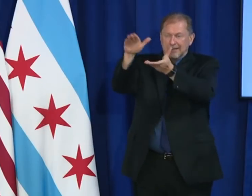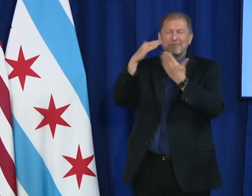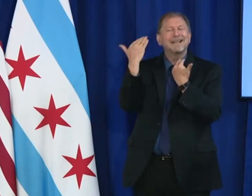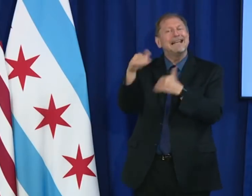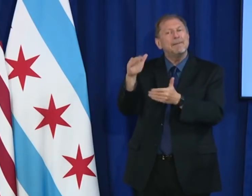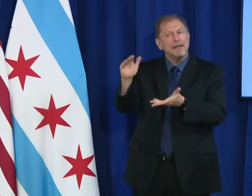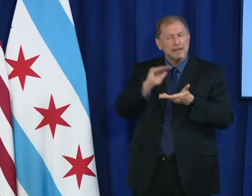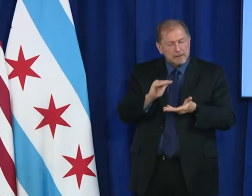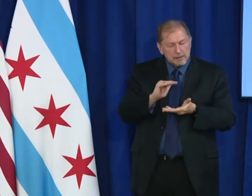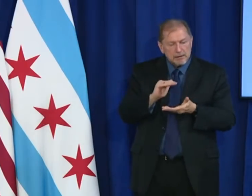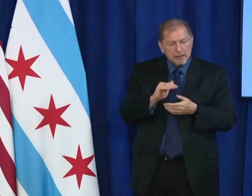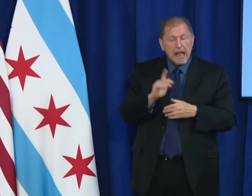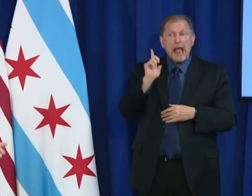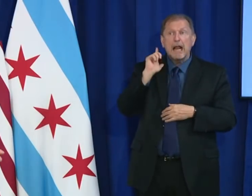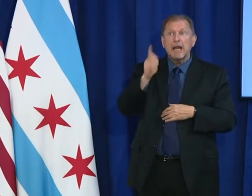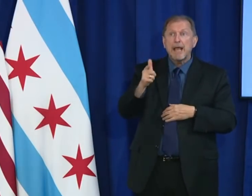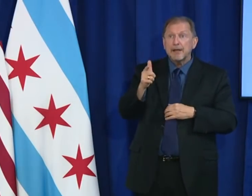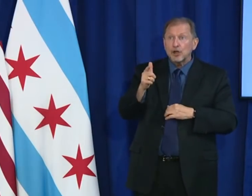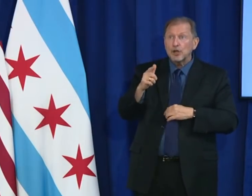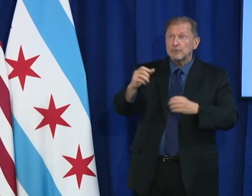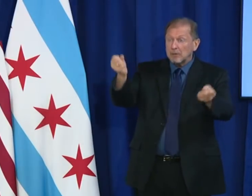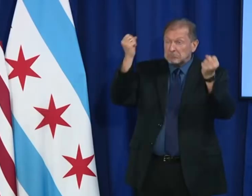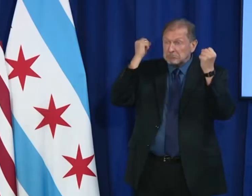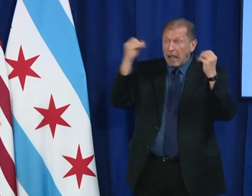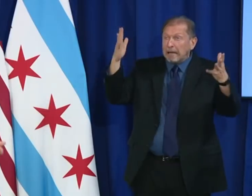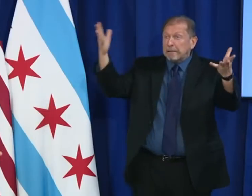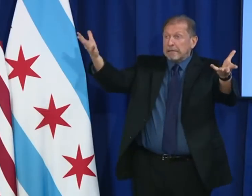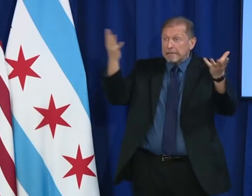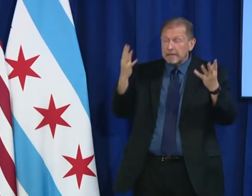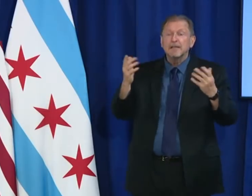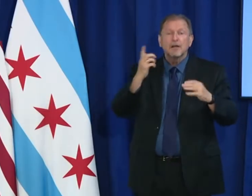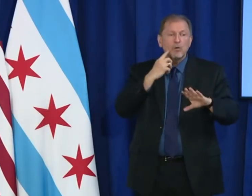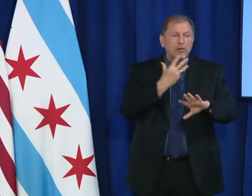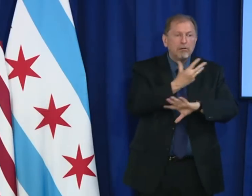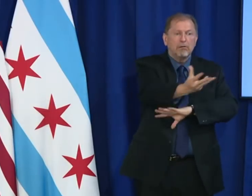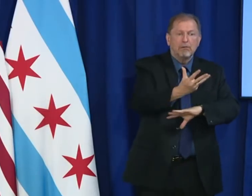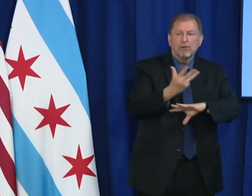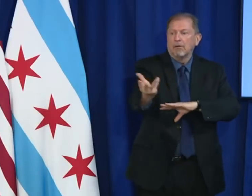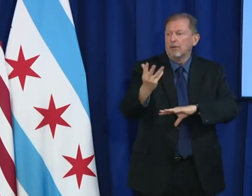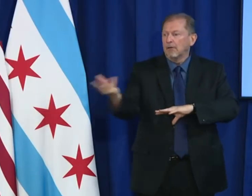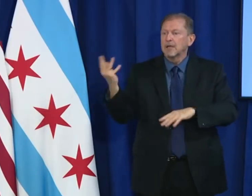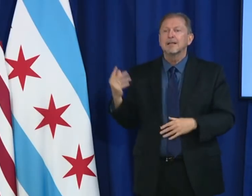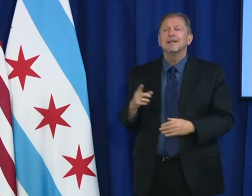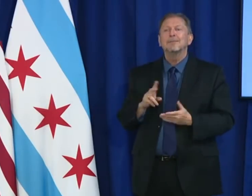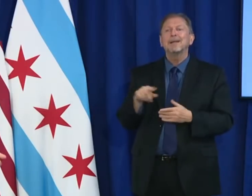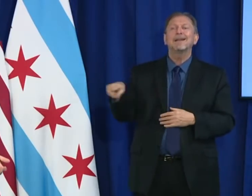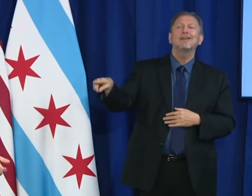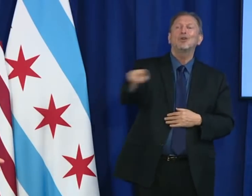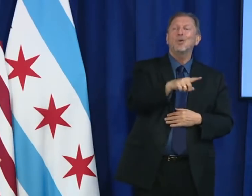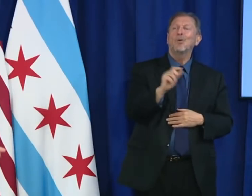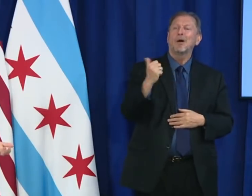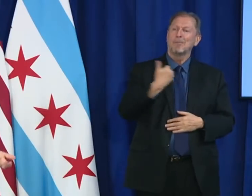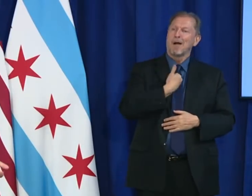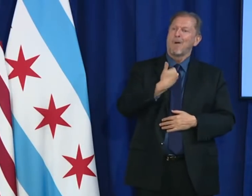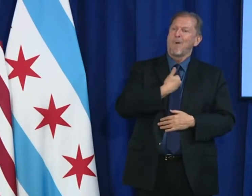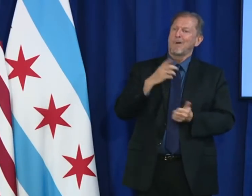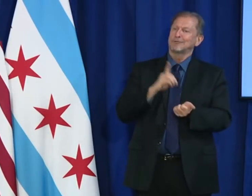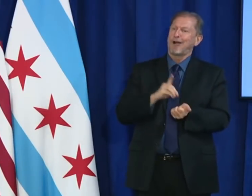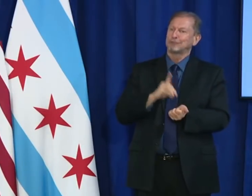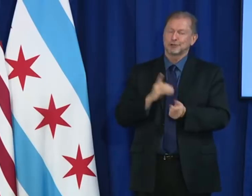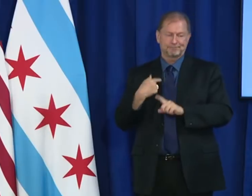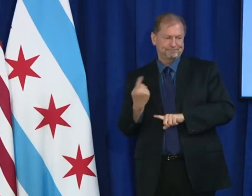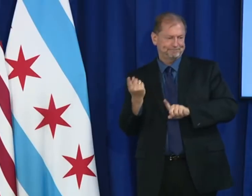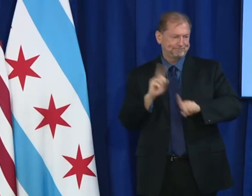available, it will go out to your traditional vaccinating partners, your family doctor, your pediatrician, your